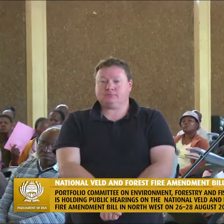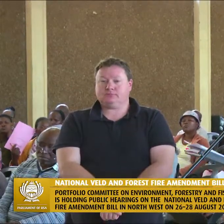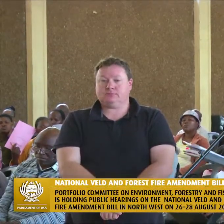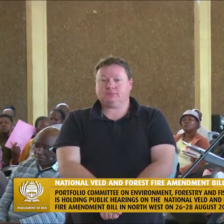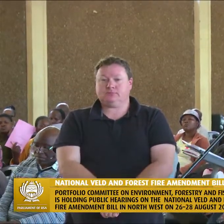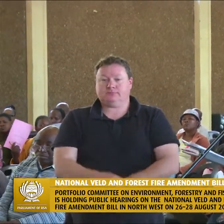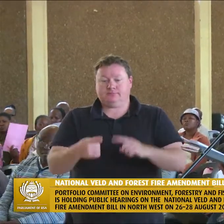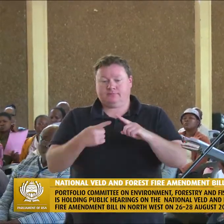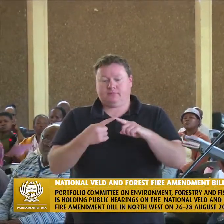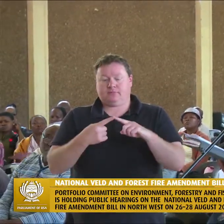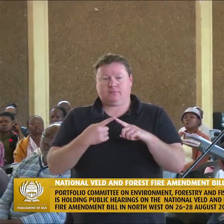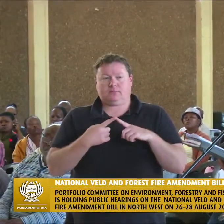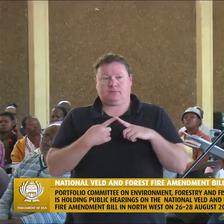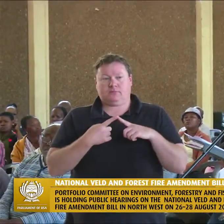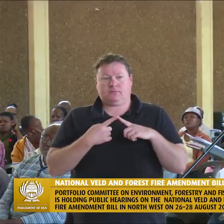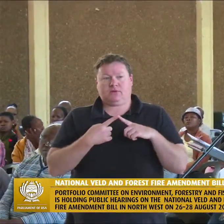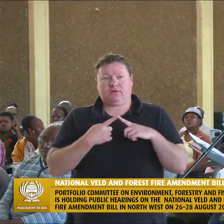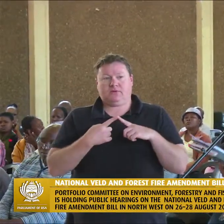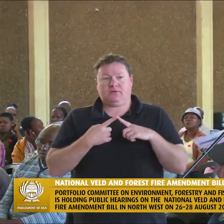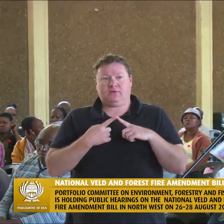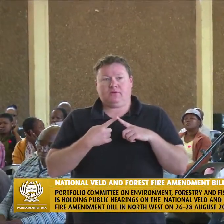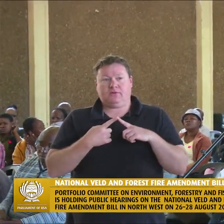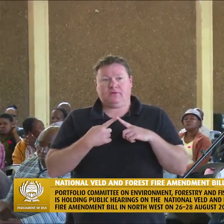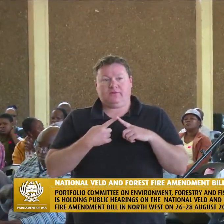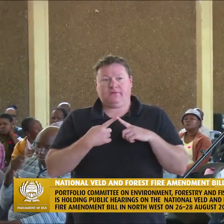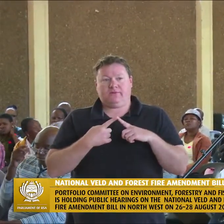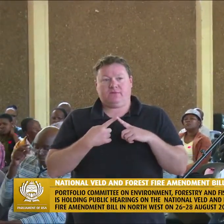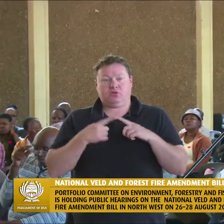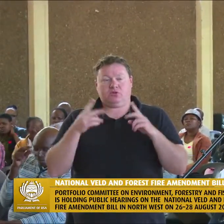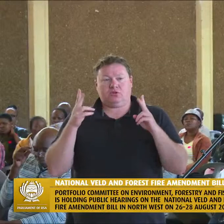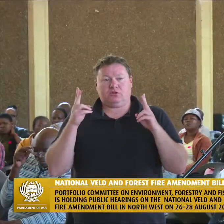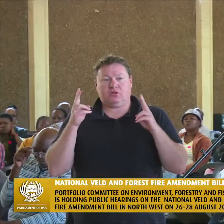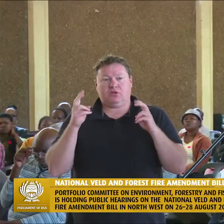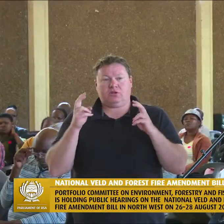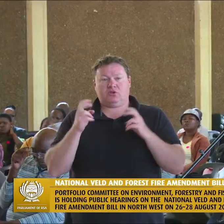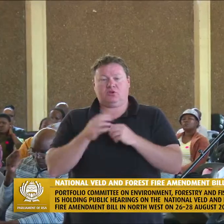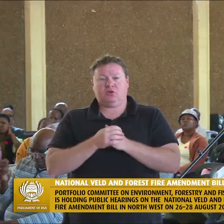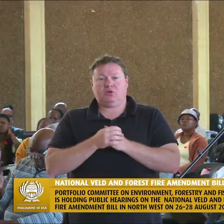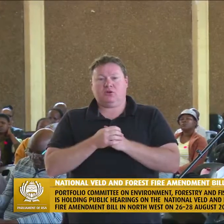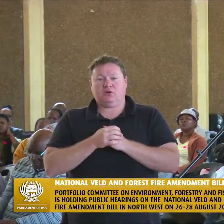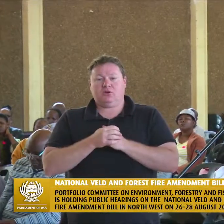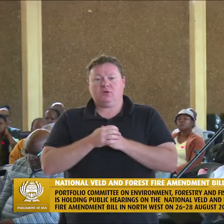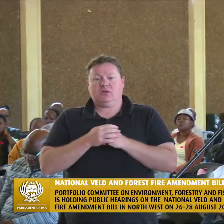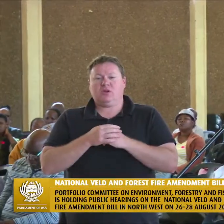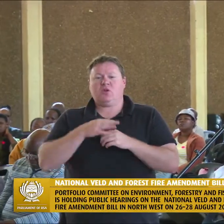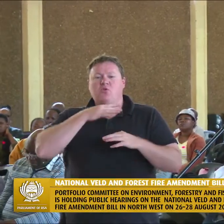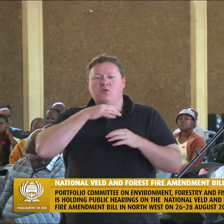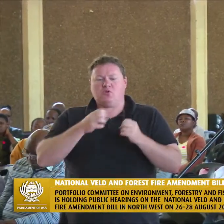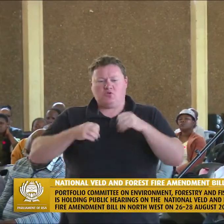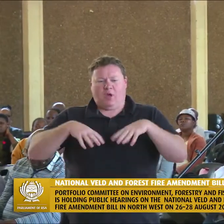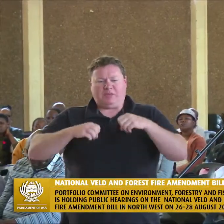one service delivery issues is a big problem waste removal doesn't happen